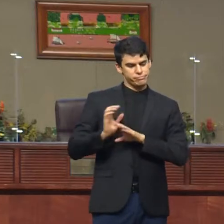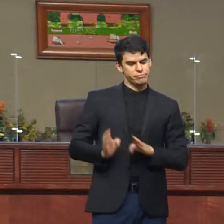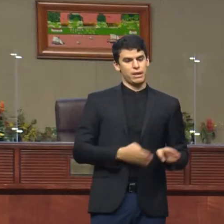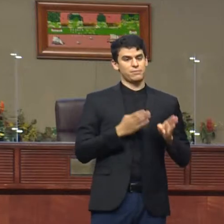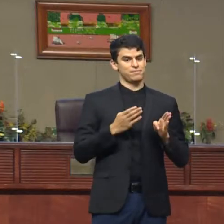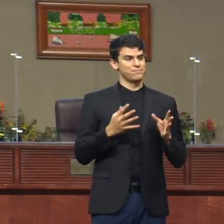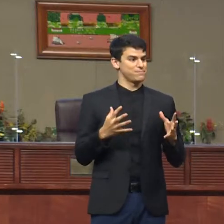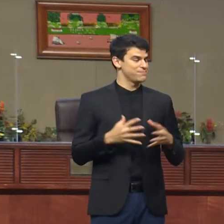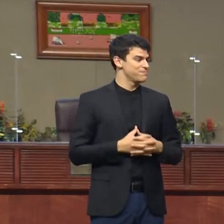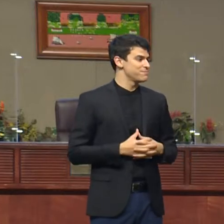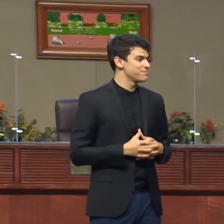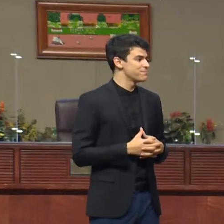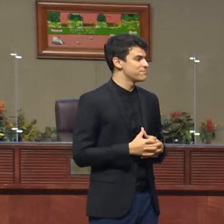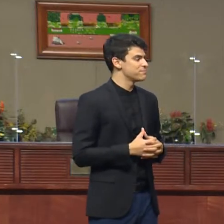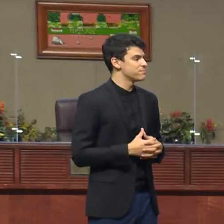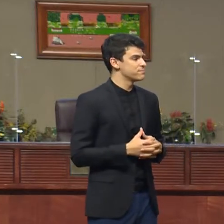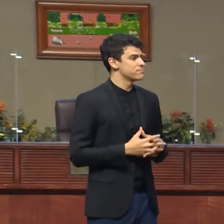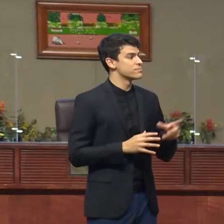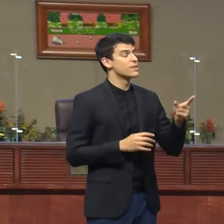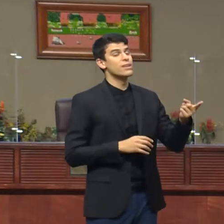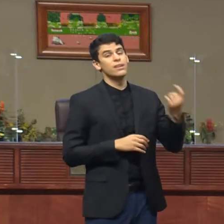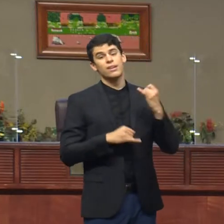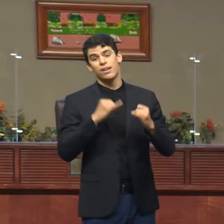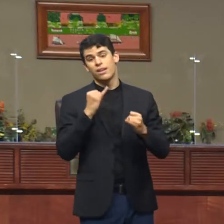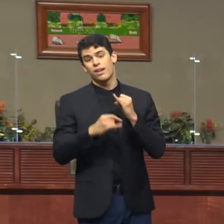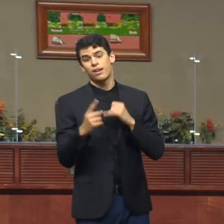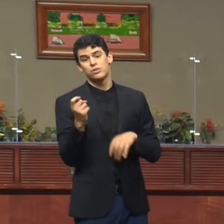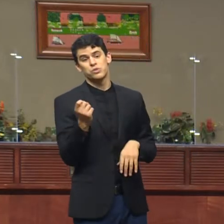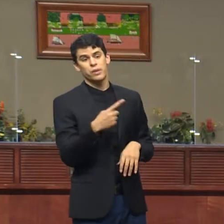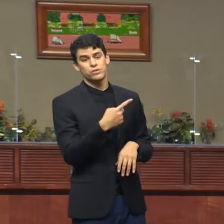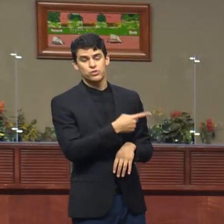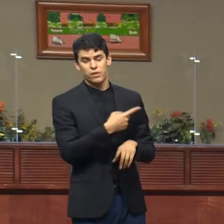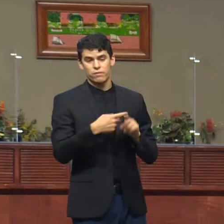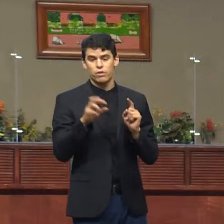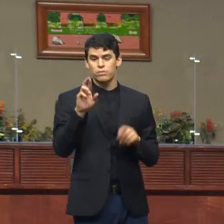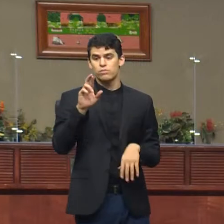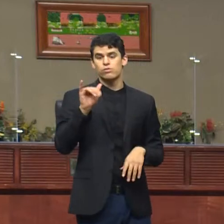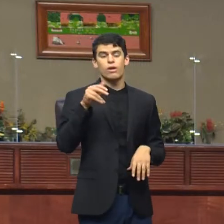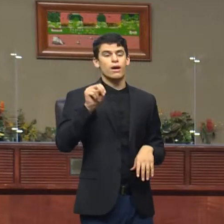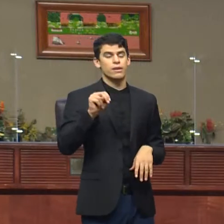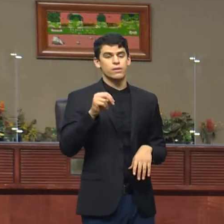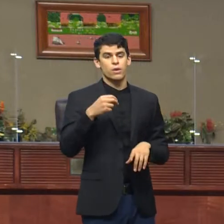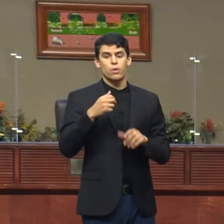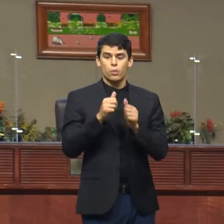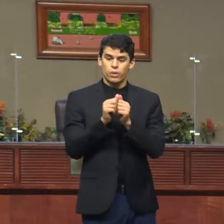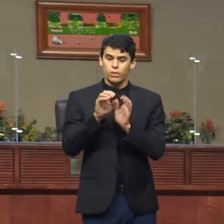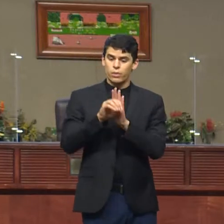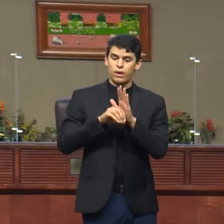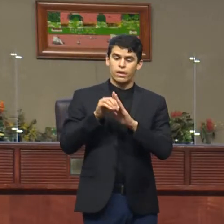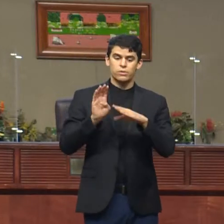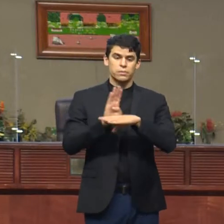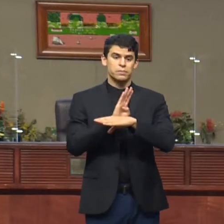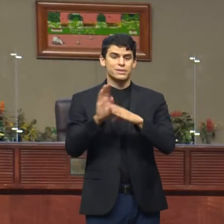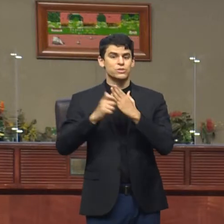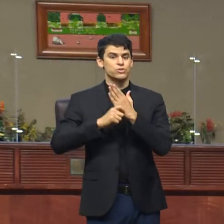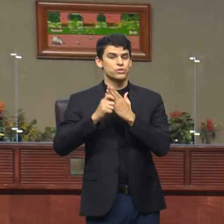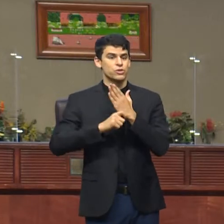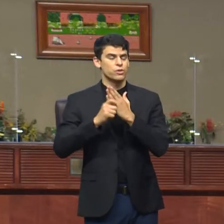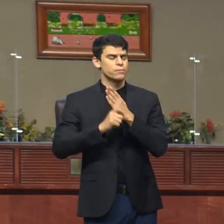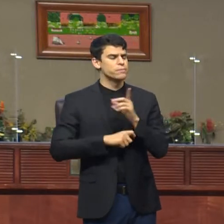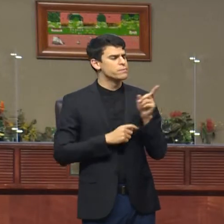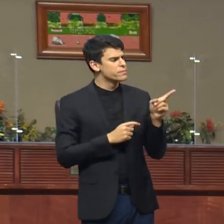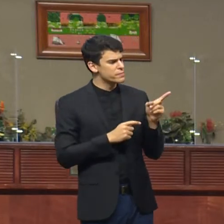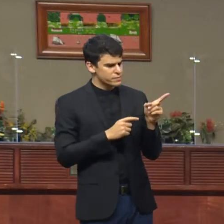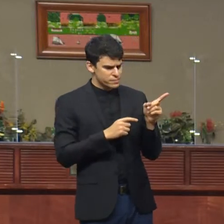process. The last question is for you, Mayor Demings, coming from Ryan Lynch with the Orlando Business Journal. And he asks, do you expect